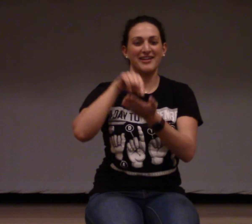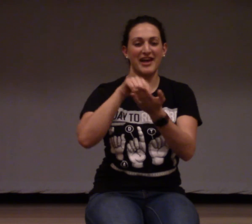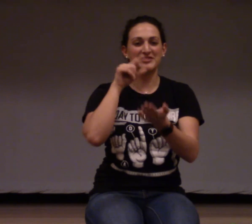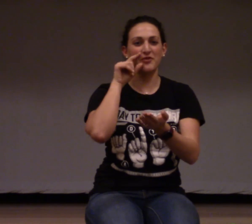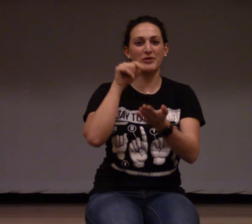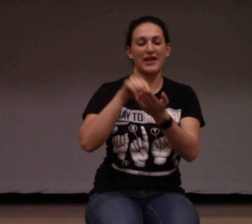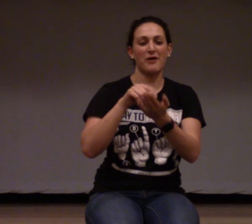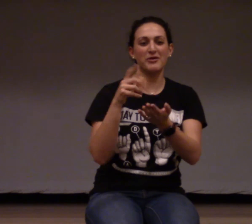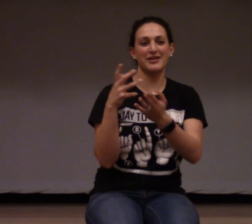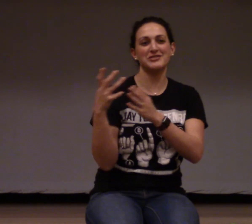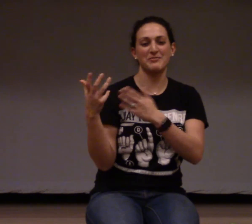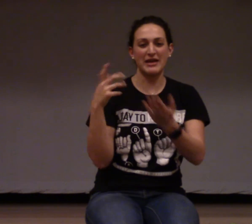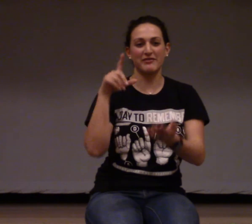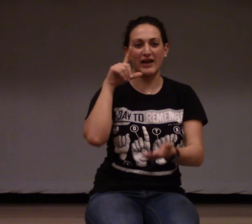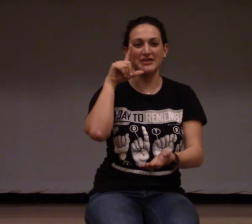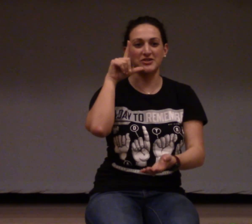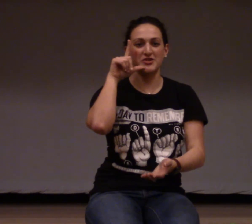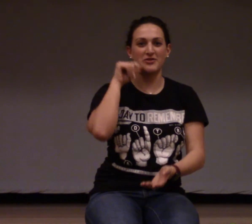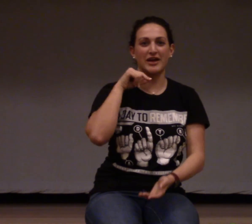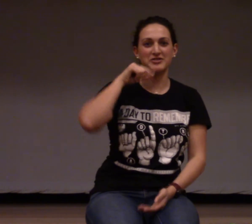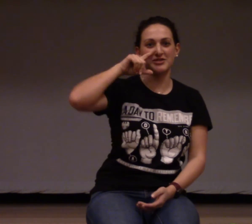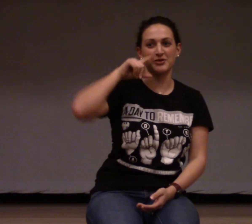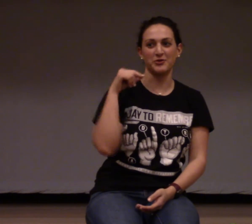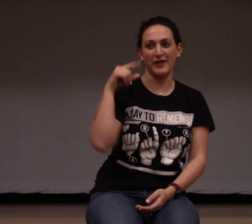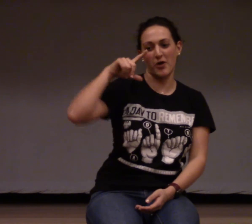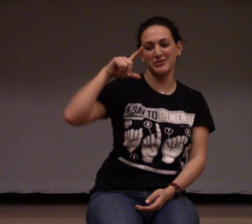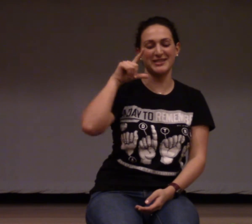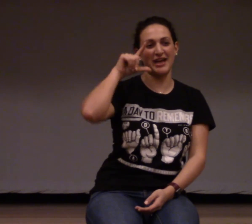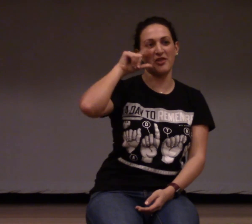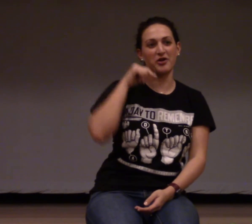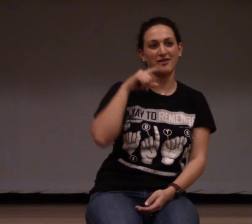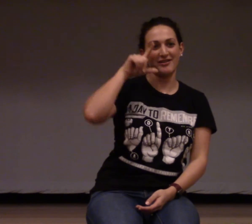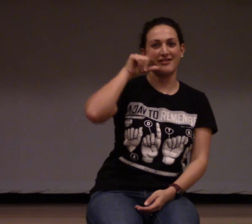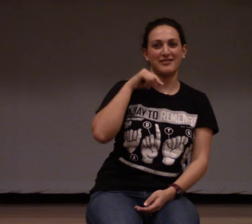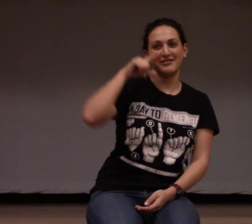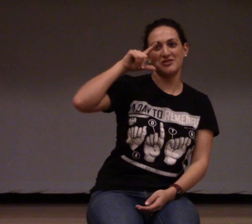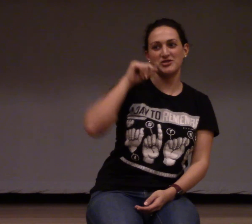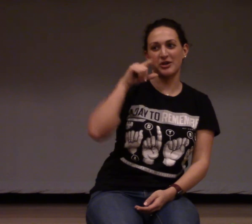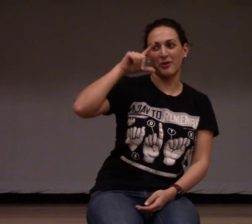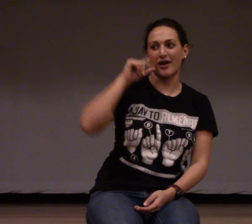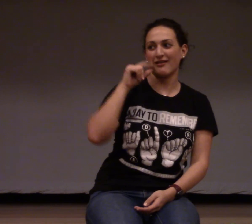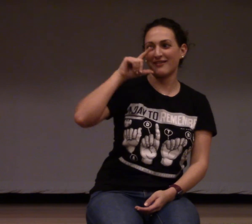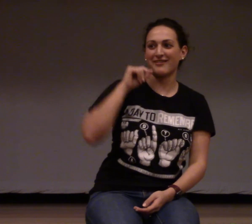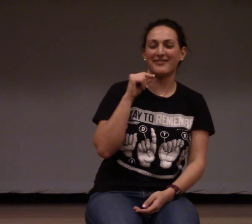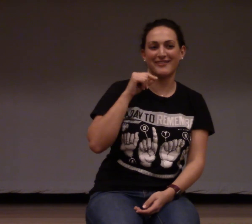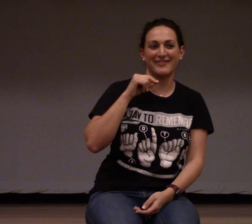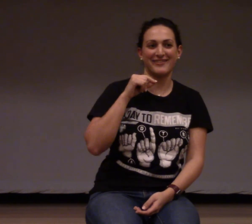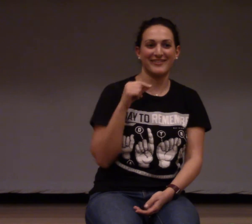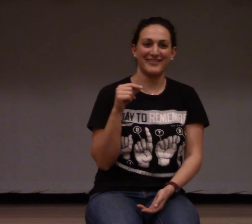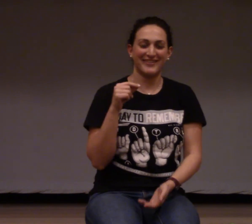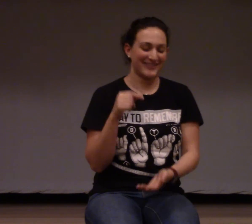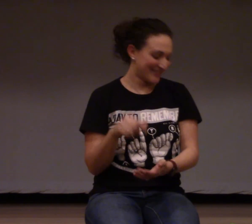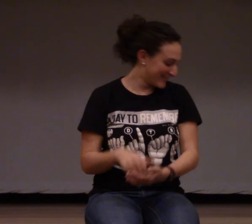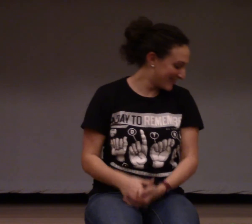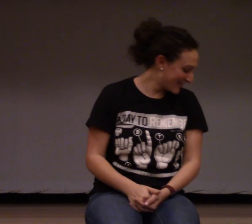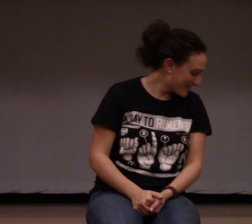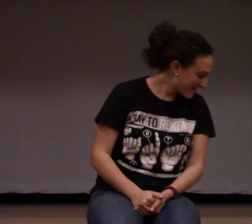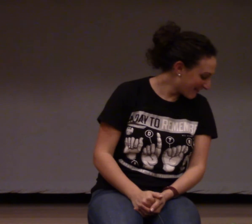Yeah, so with that one, to make it faster, you can just do, like, almost together. Chicken wing.